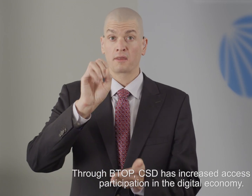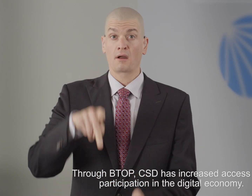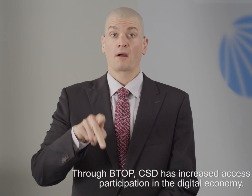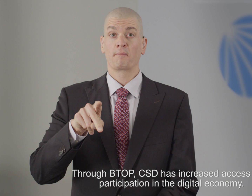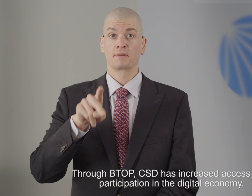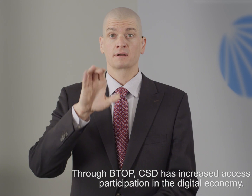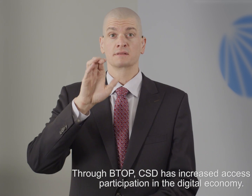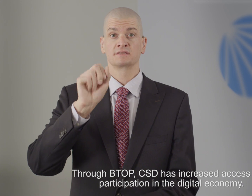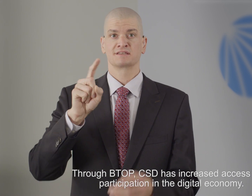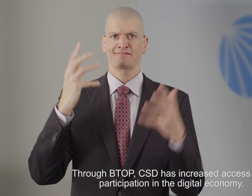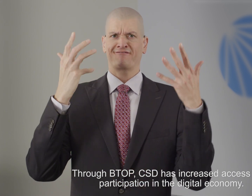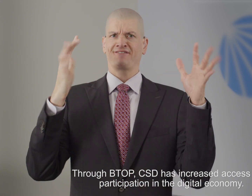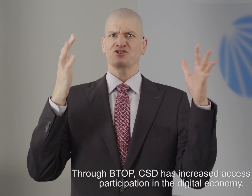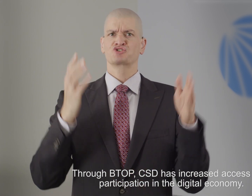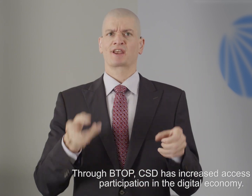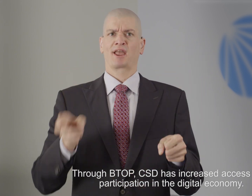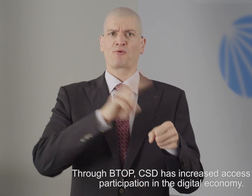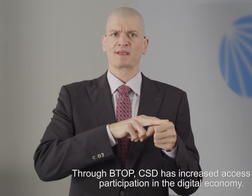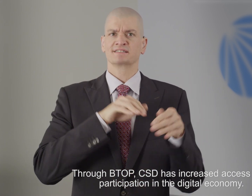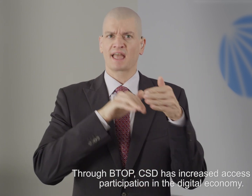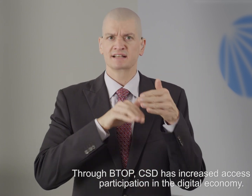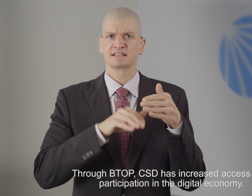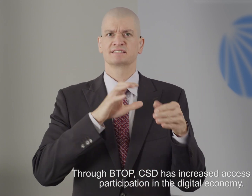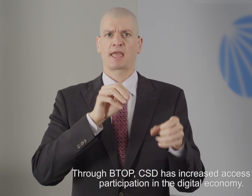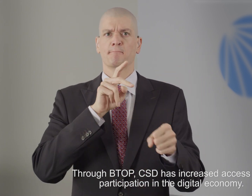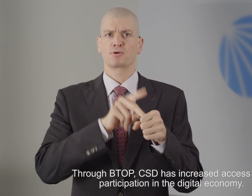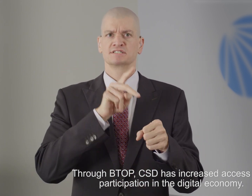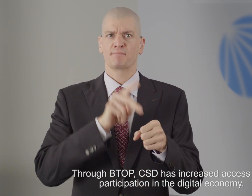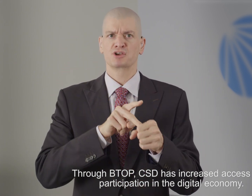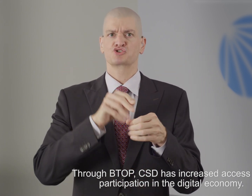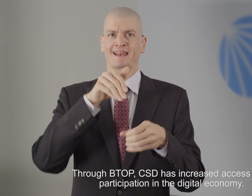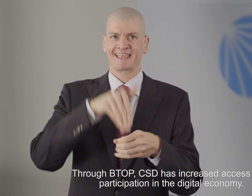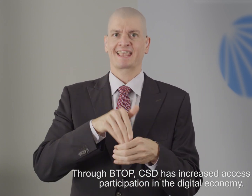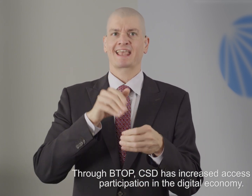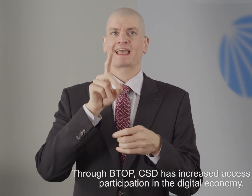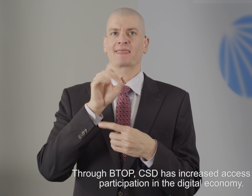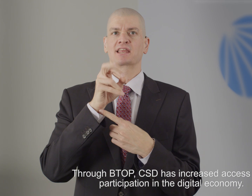Through BTOP, CSD has increased access and participation in the digital economy.